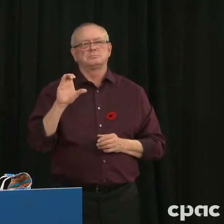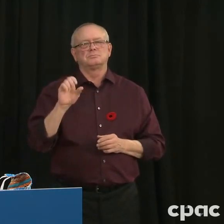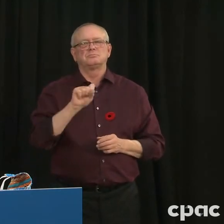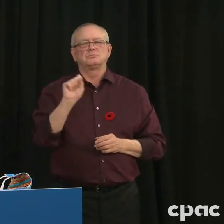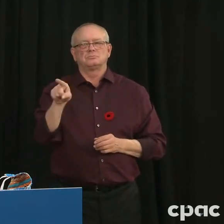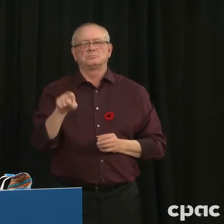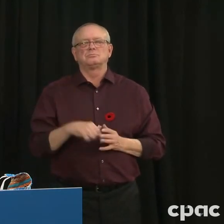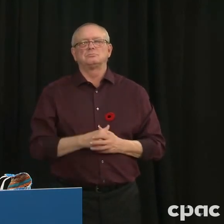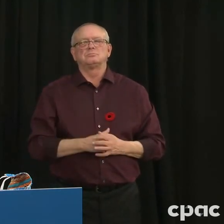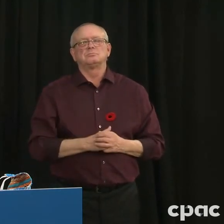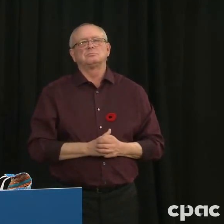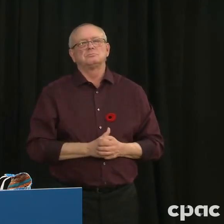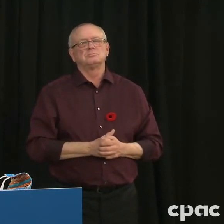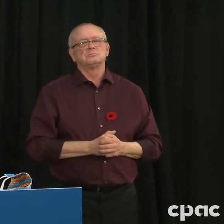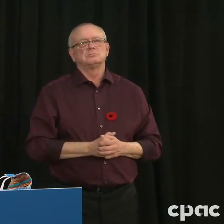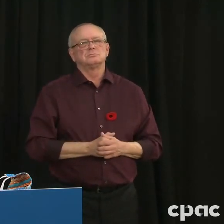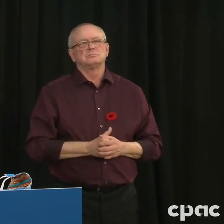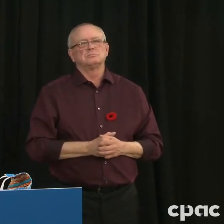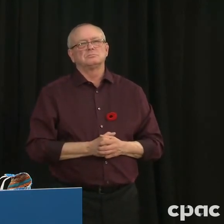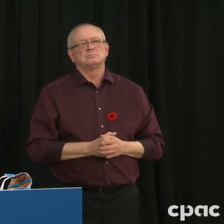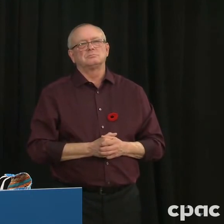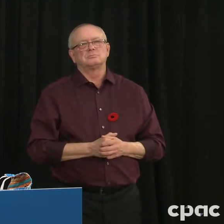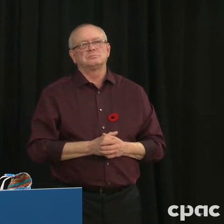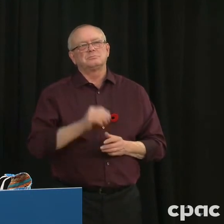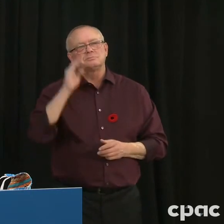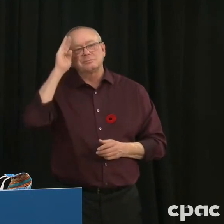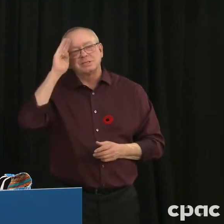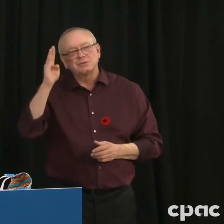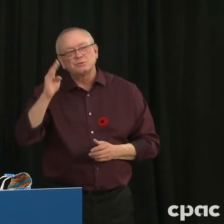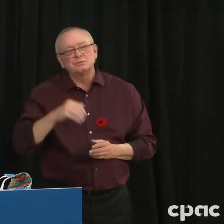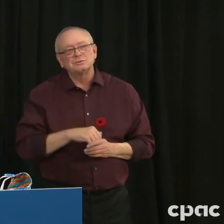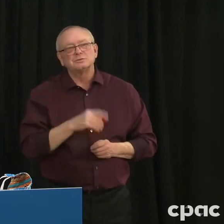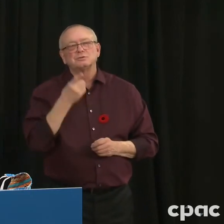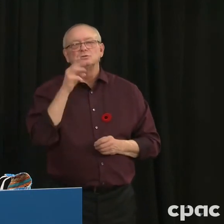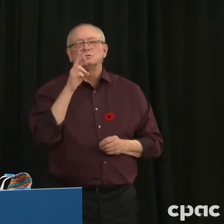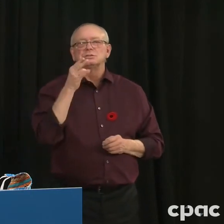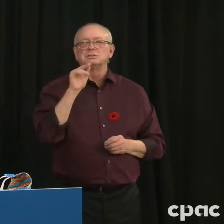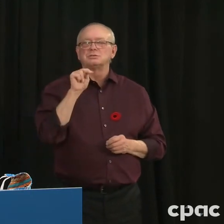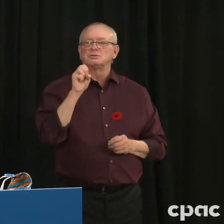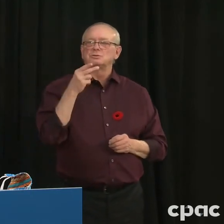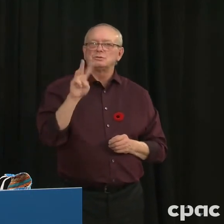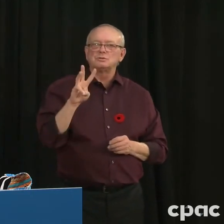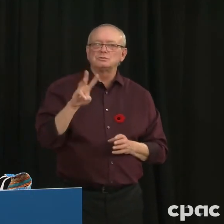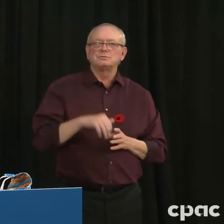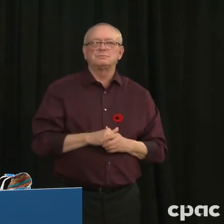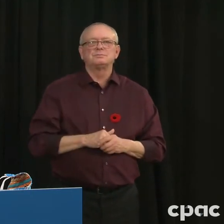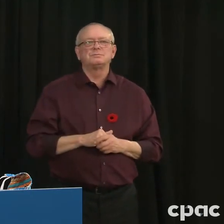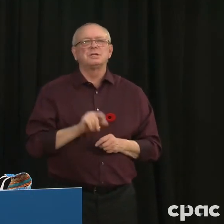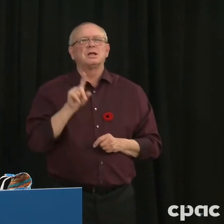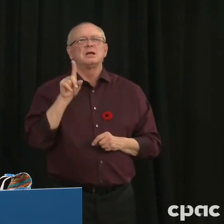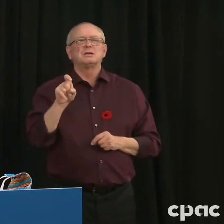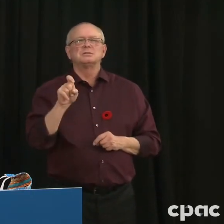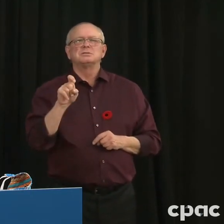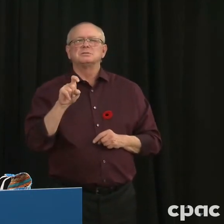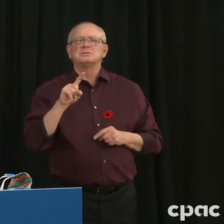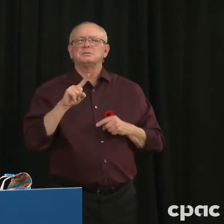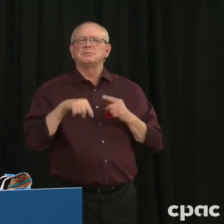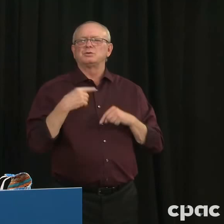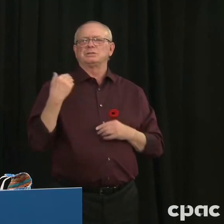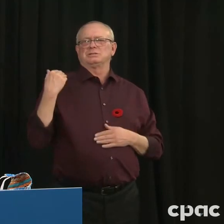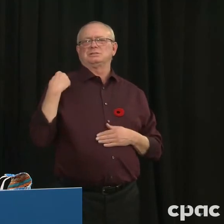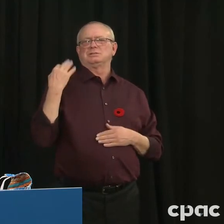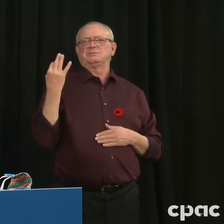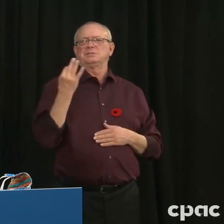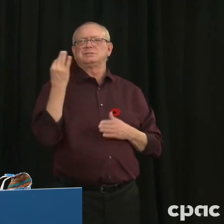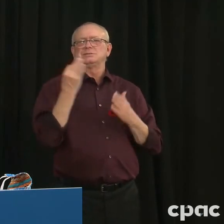Oh, hi, Dr. Hinshaw. I have a question about these the new voluntary restrictions that were put in on Friday about not having people